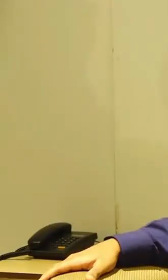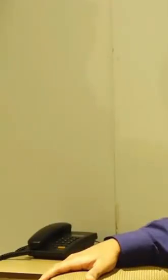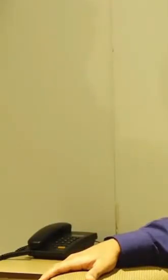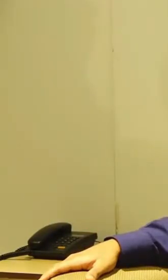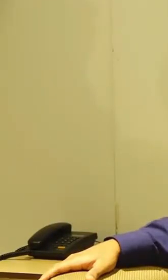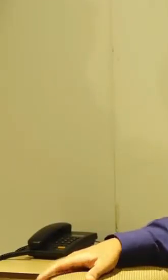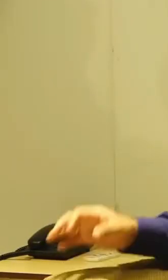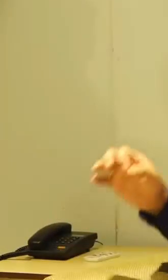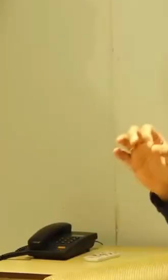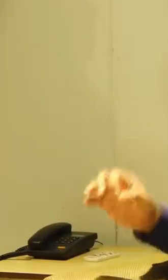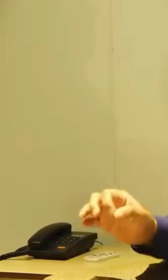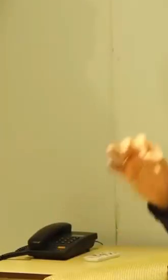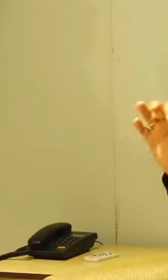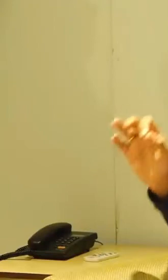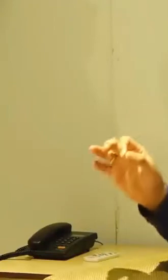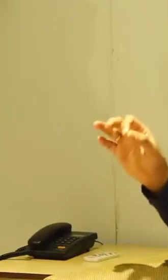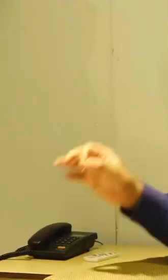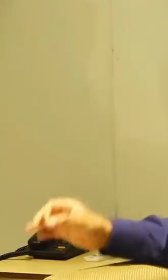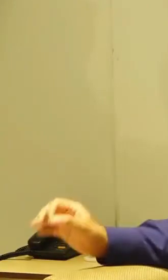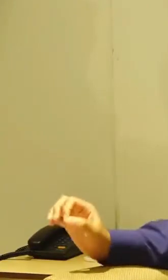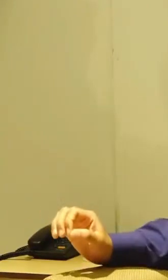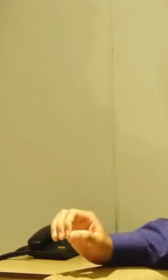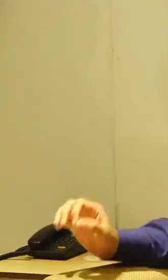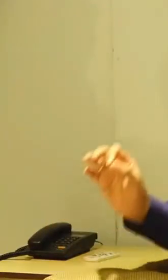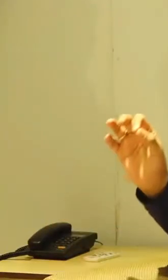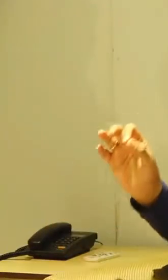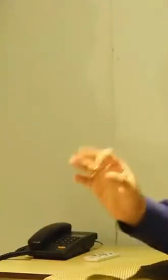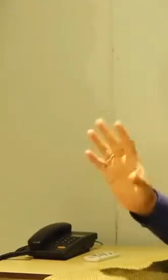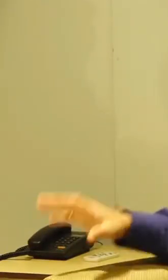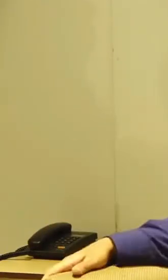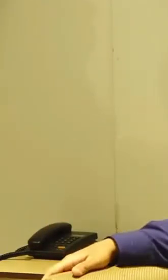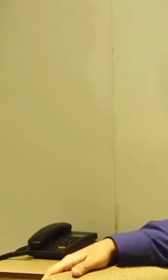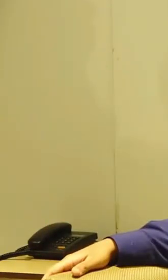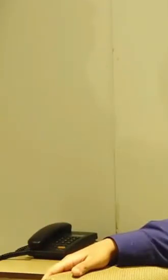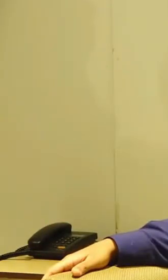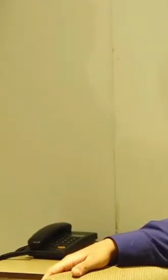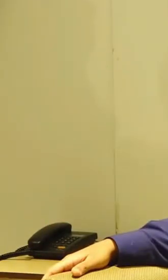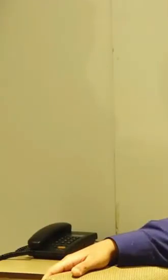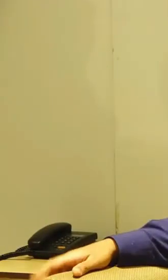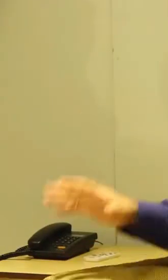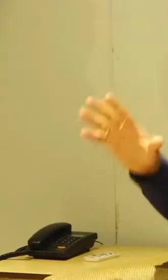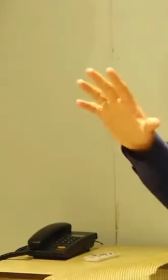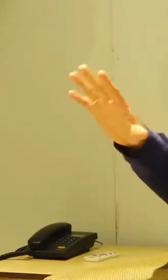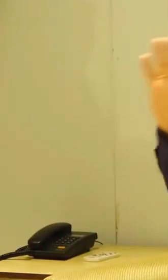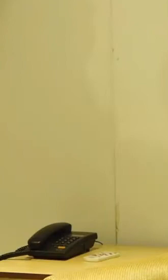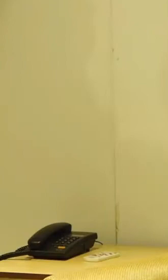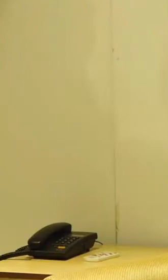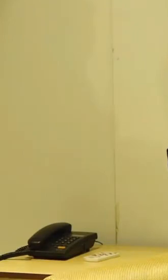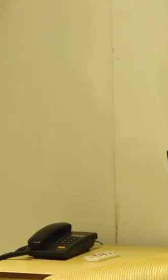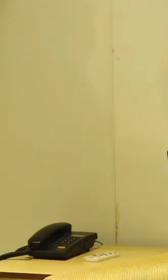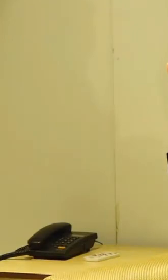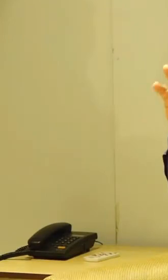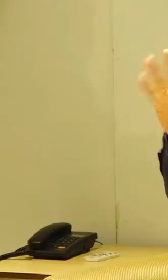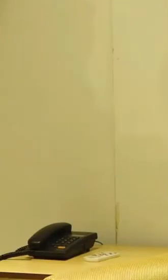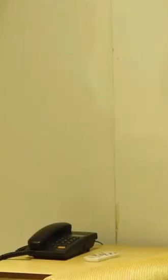states. That is an example of a substantive analysis of a particular regulation. Now, the court